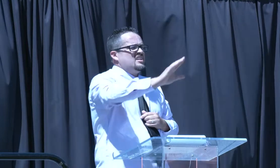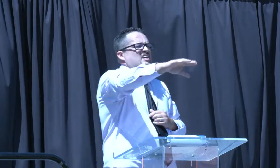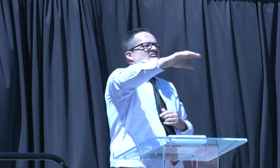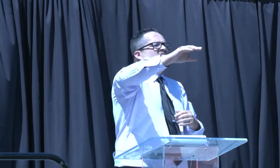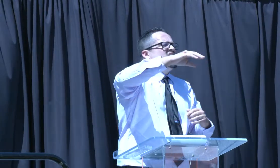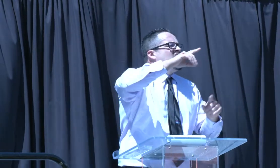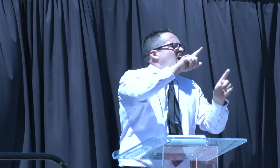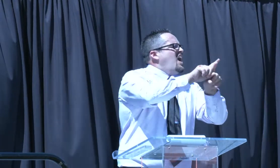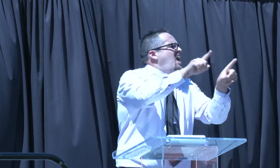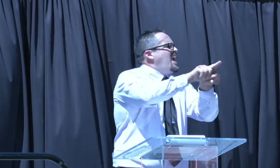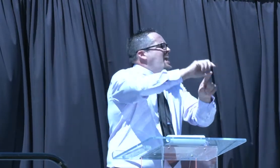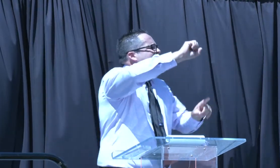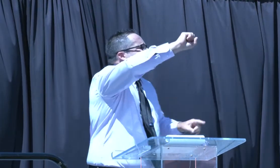fun.